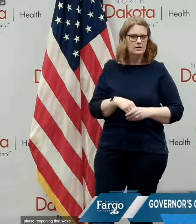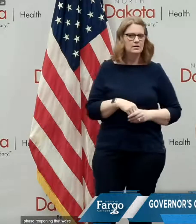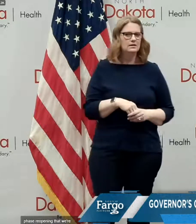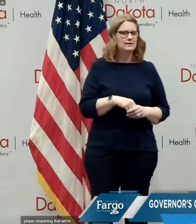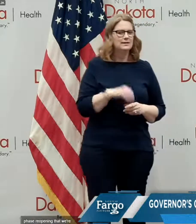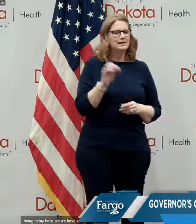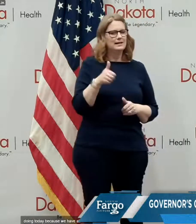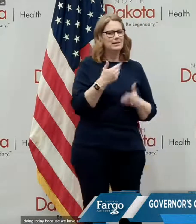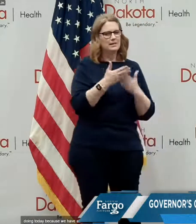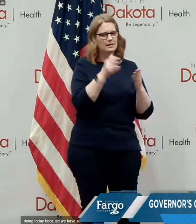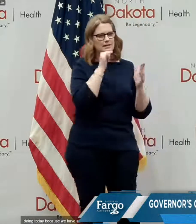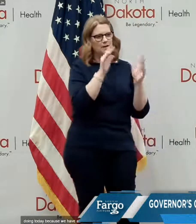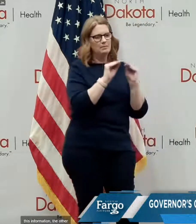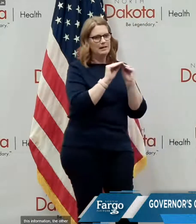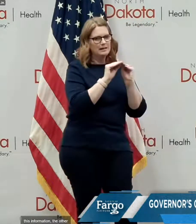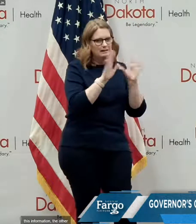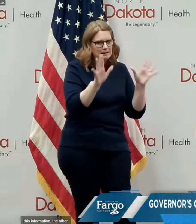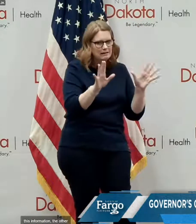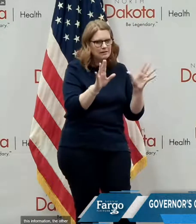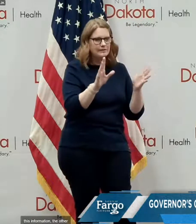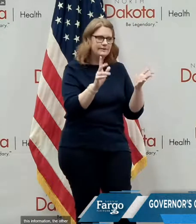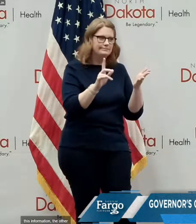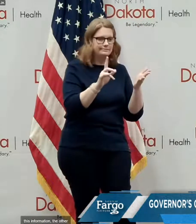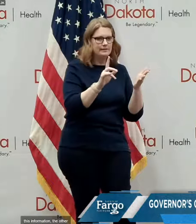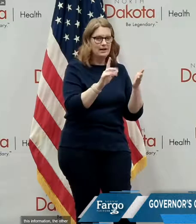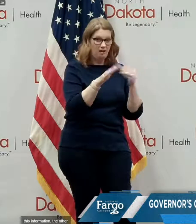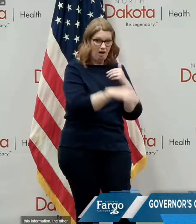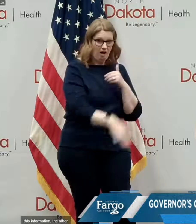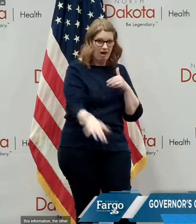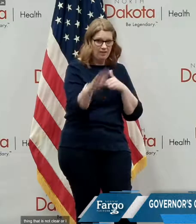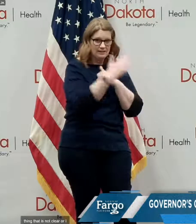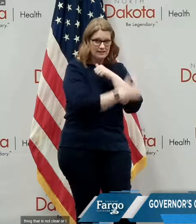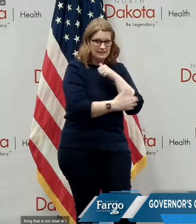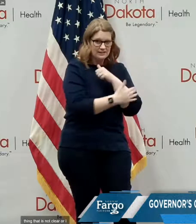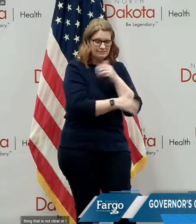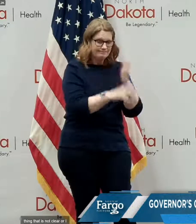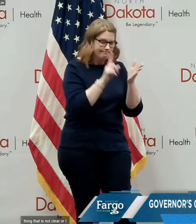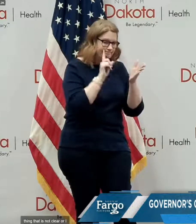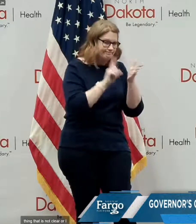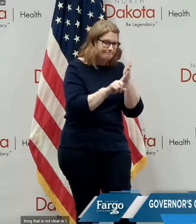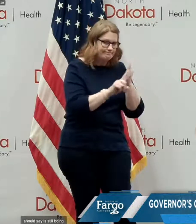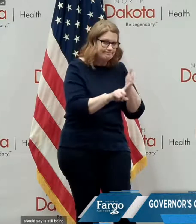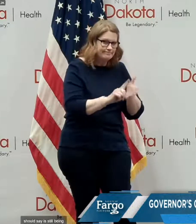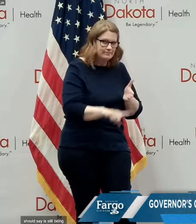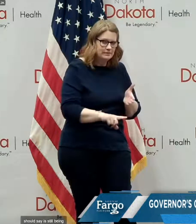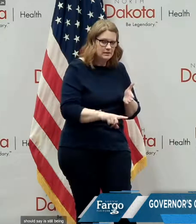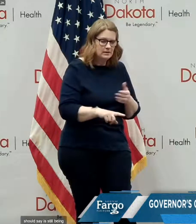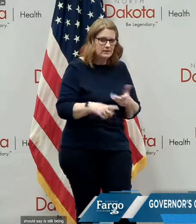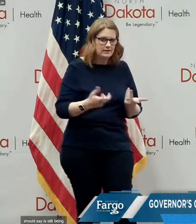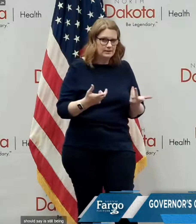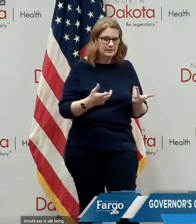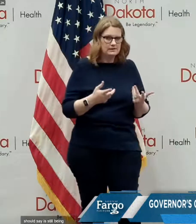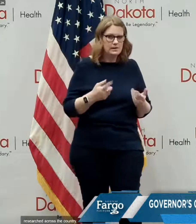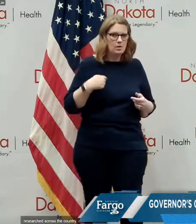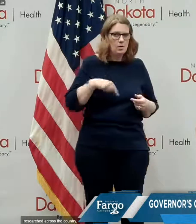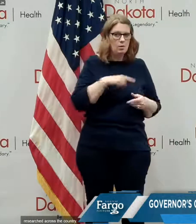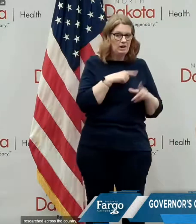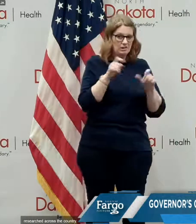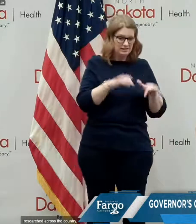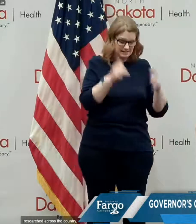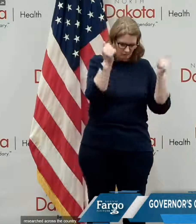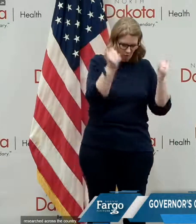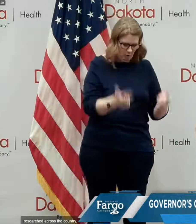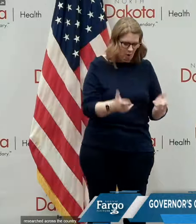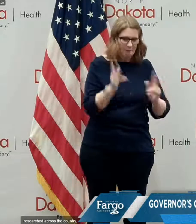or I should say is still being researched across the country, is we are testing everybody. So people may